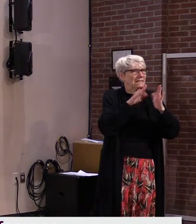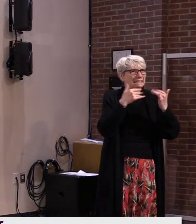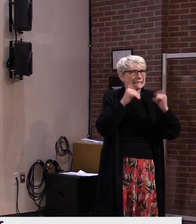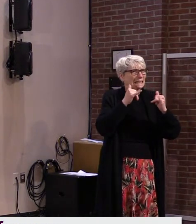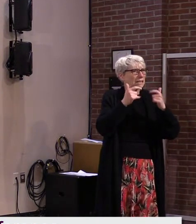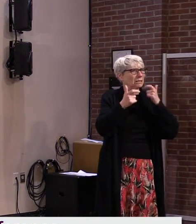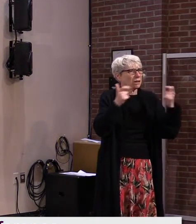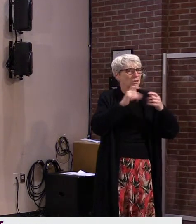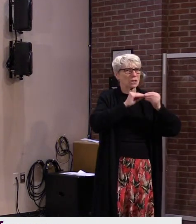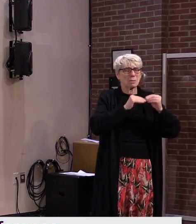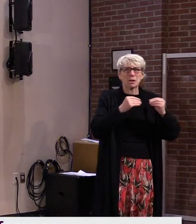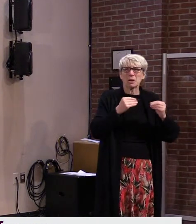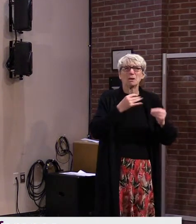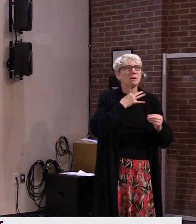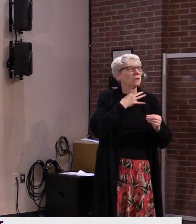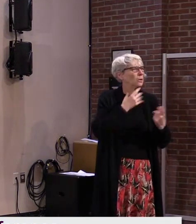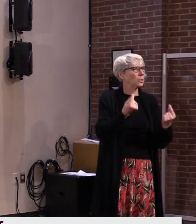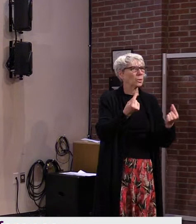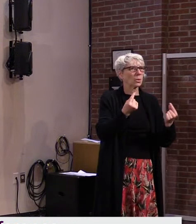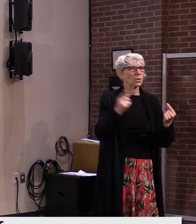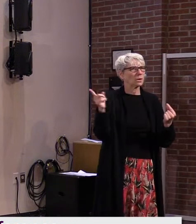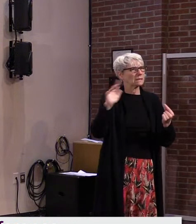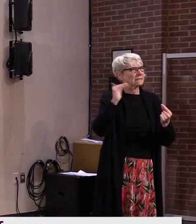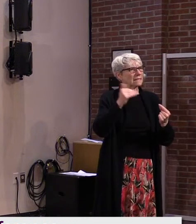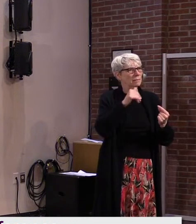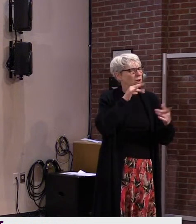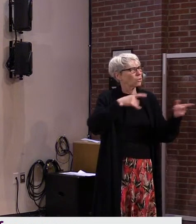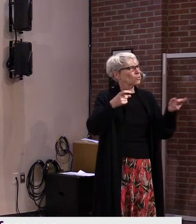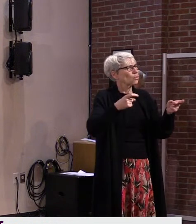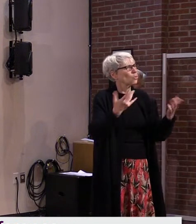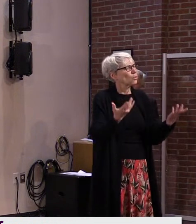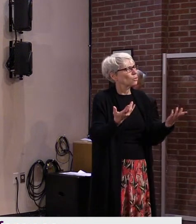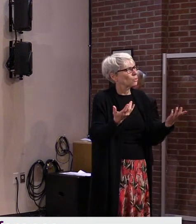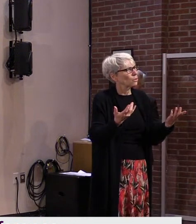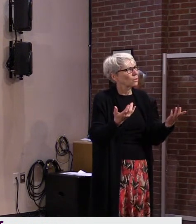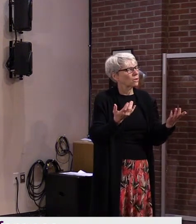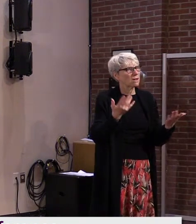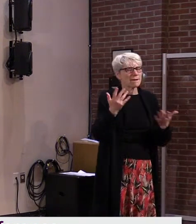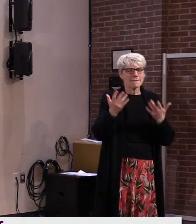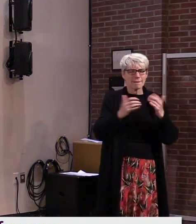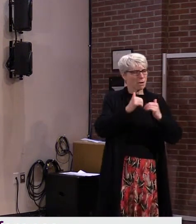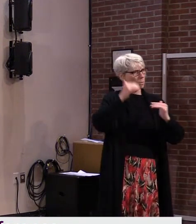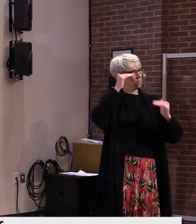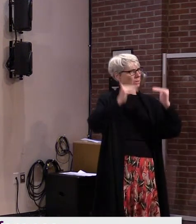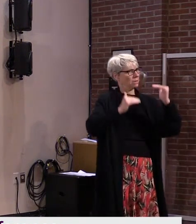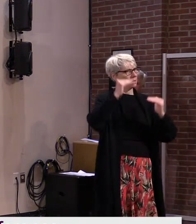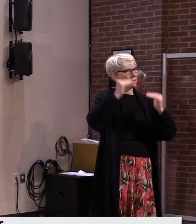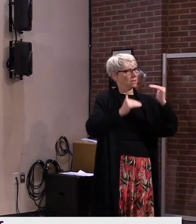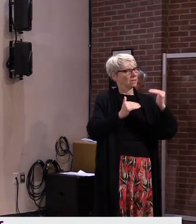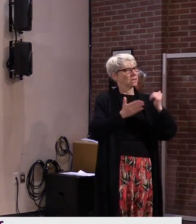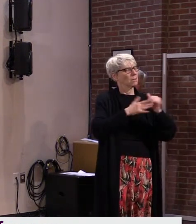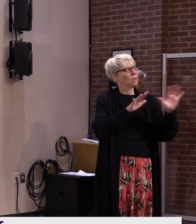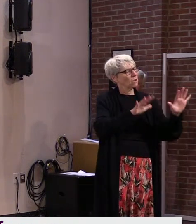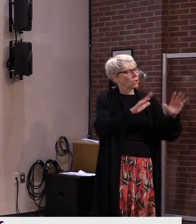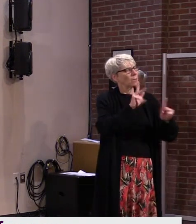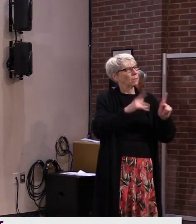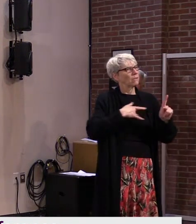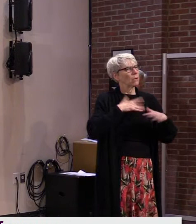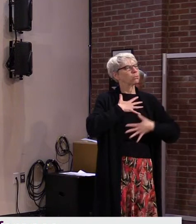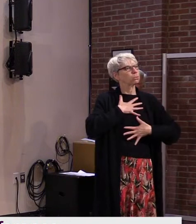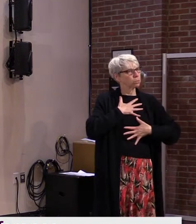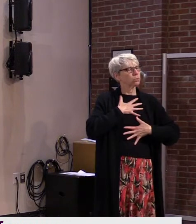not something else in place to address community spread. And I wonder, what is this faction of the public? Well, again, not I